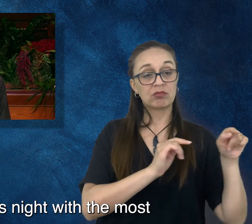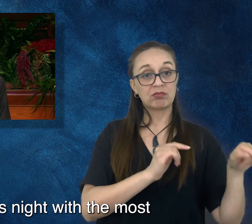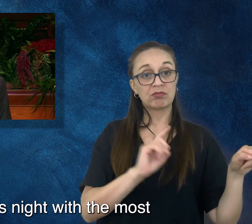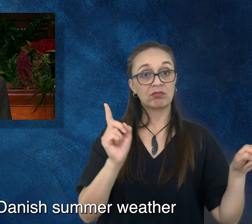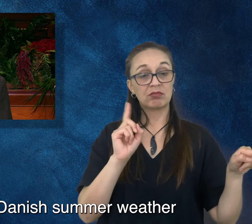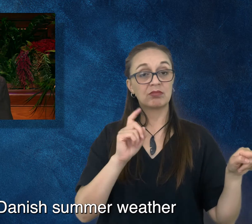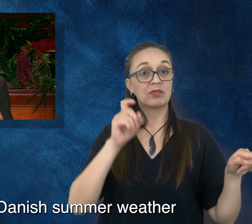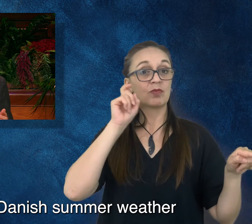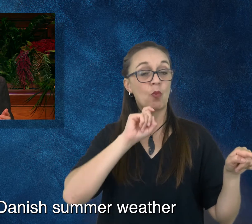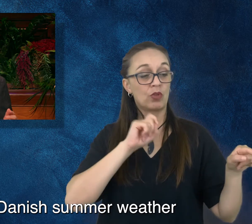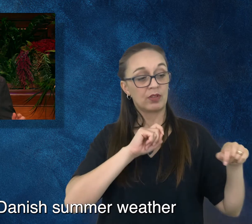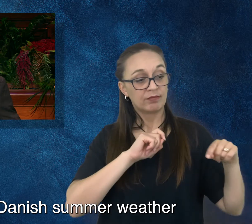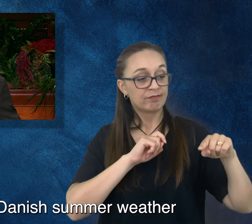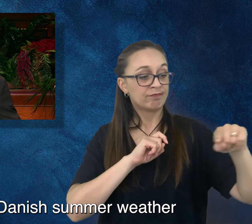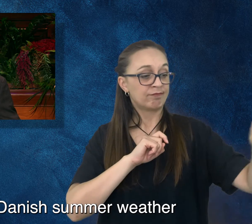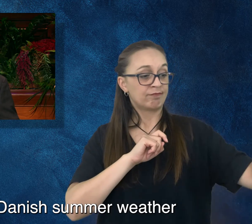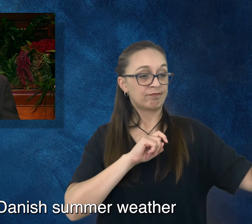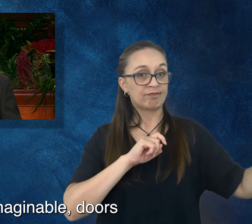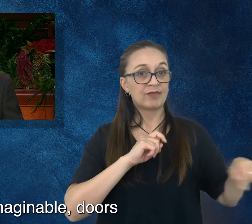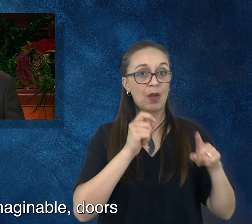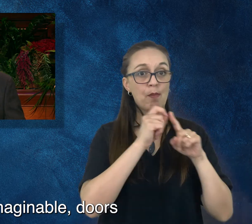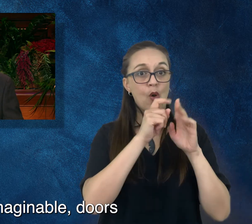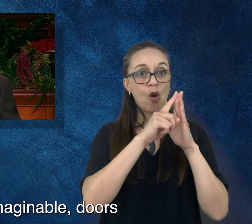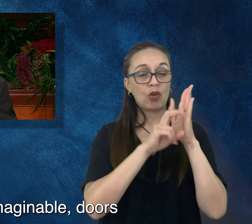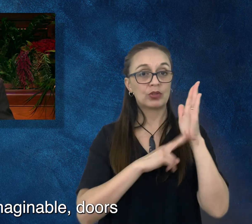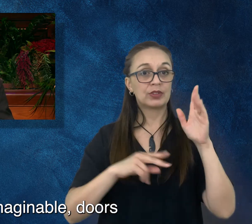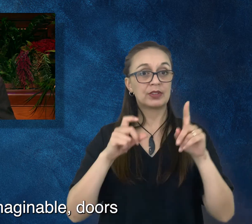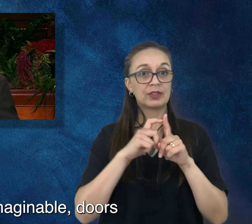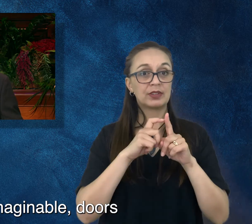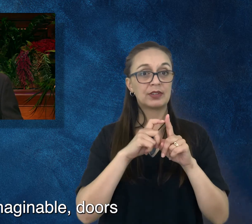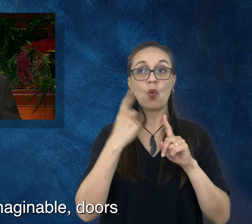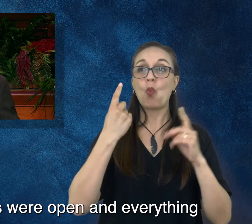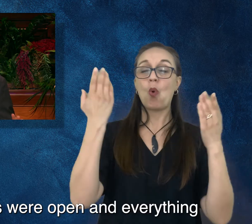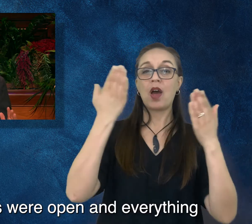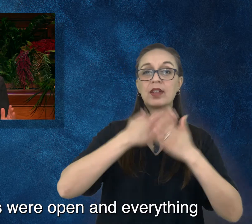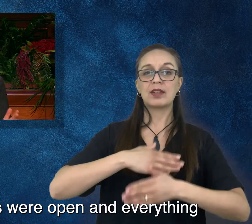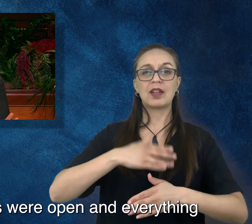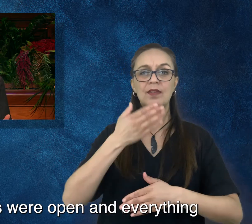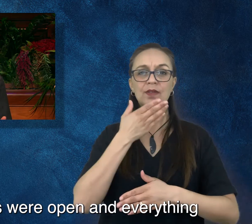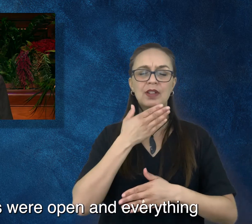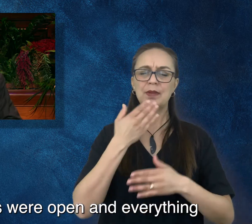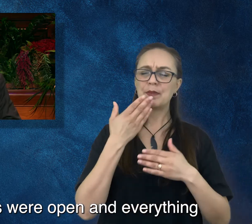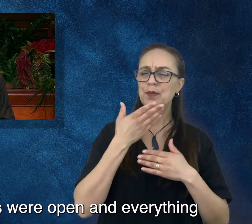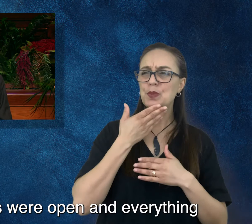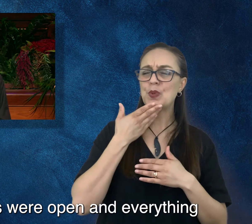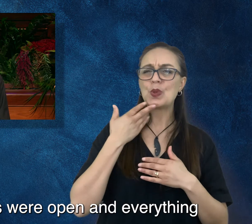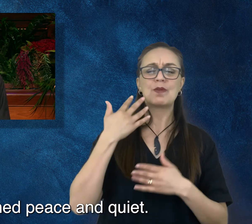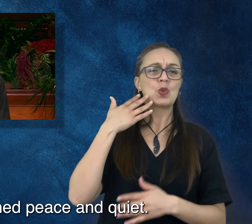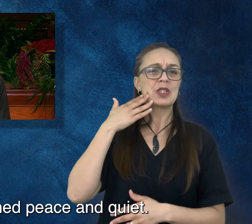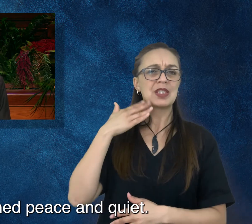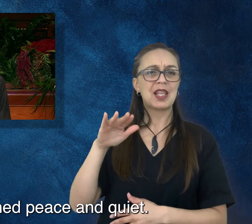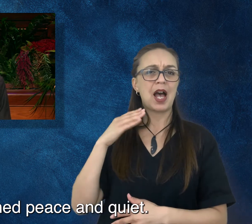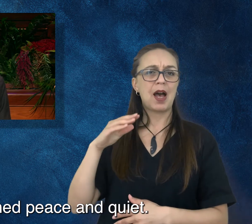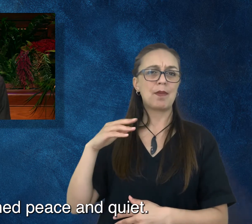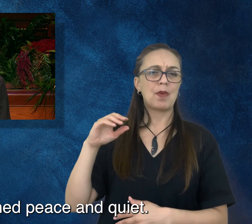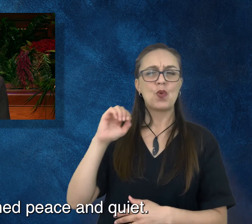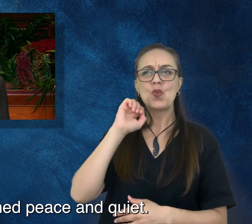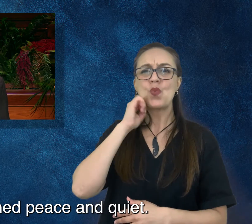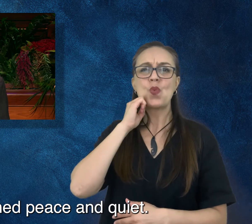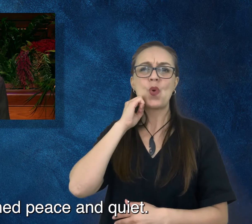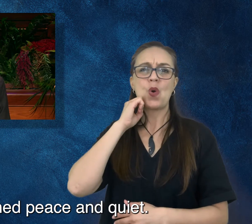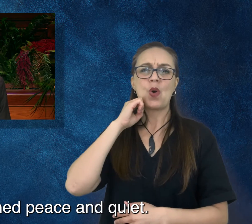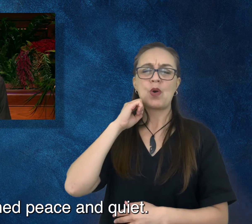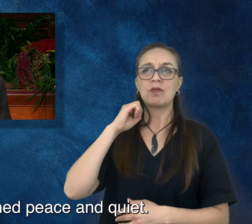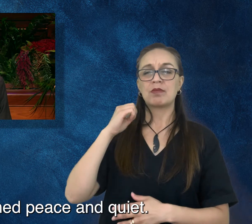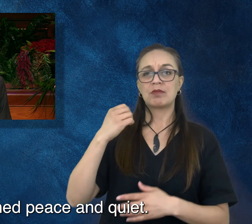night, with the most beautiful Danish summer weather imaginable, doors and windows were open and everything breathed peace and